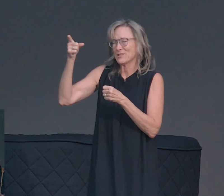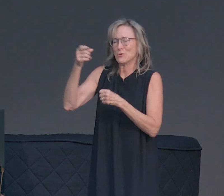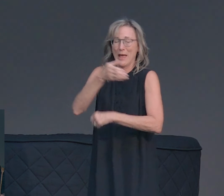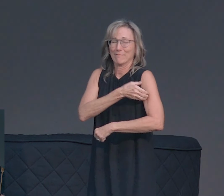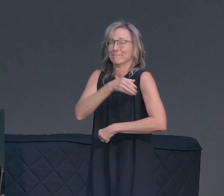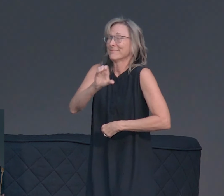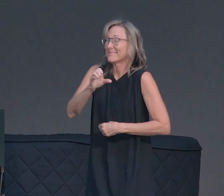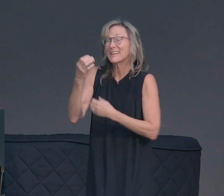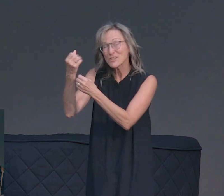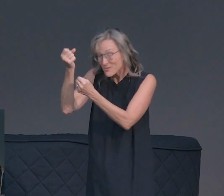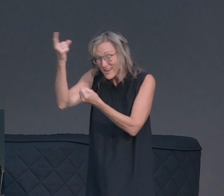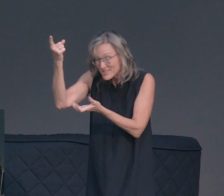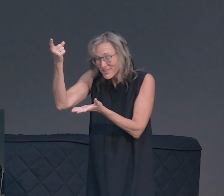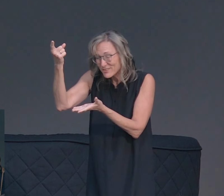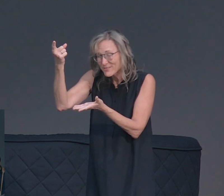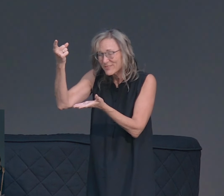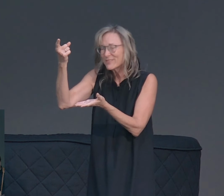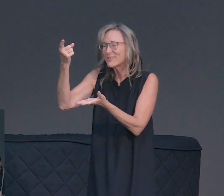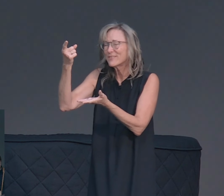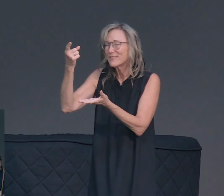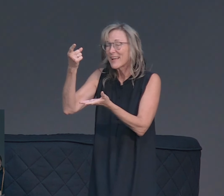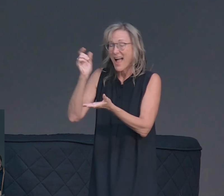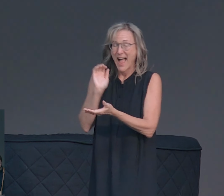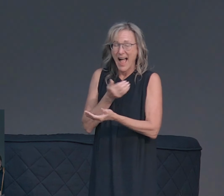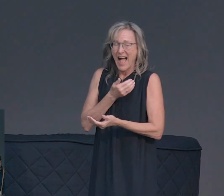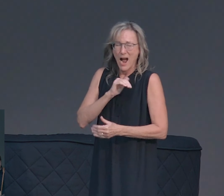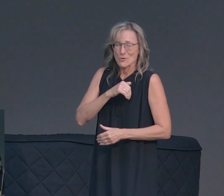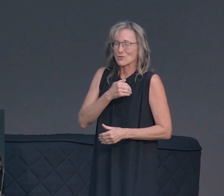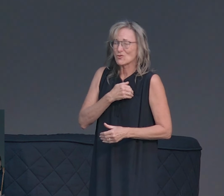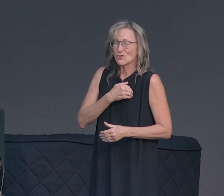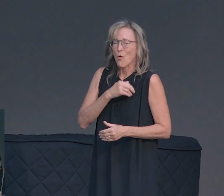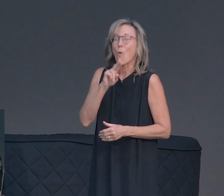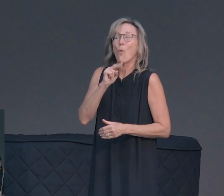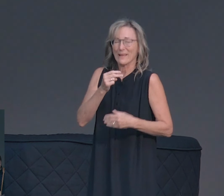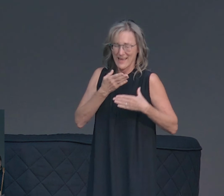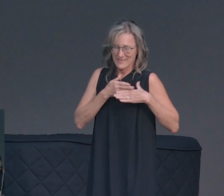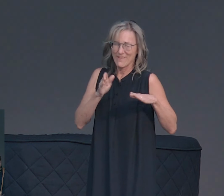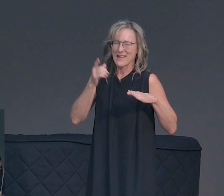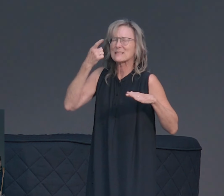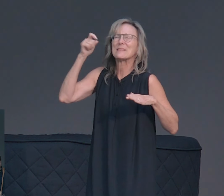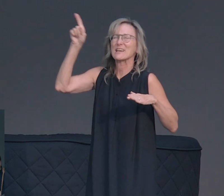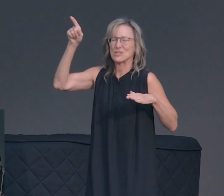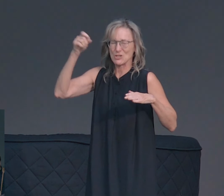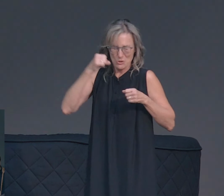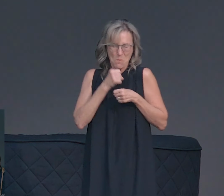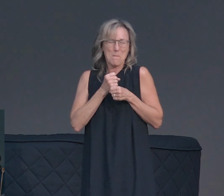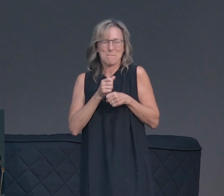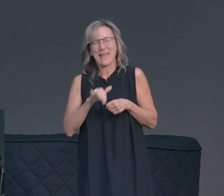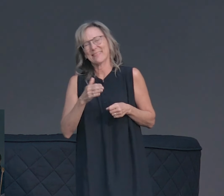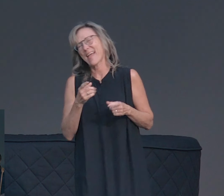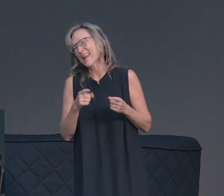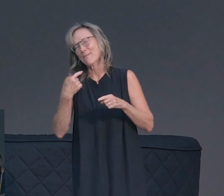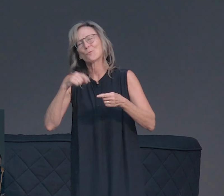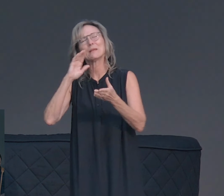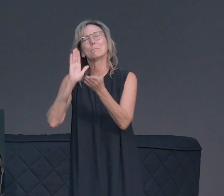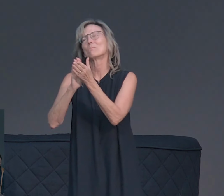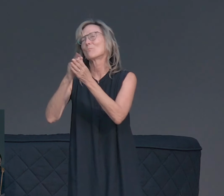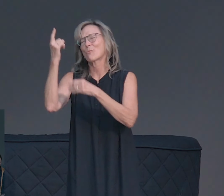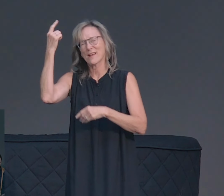trust you. When we have an undivided soul, it's because you've enabled it. So God, you're to be praised through and